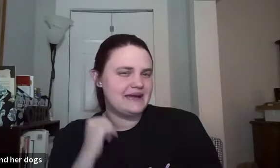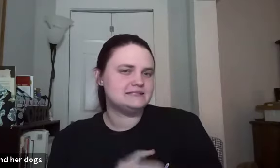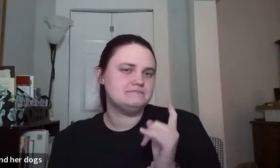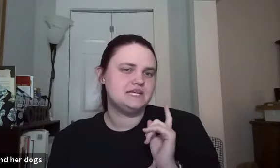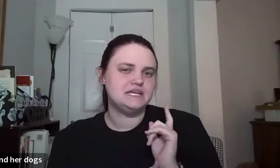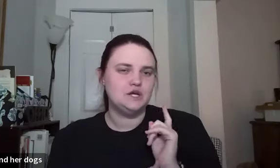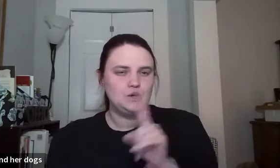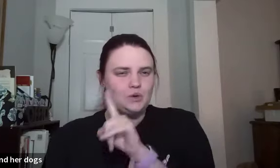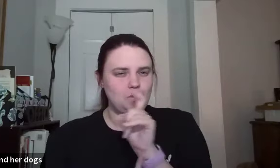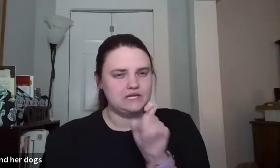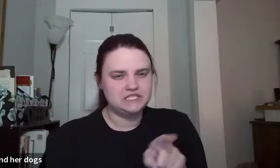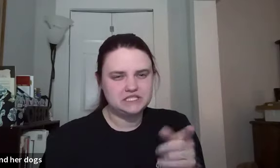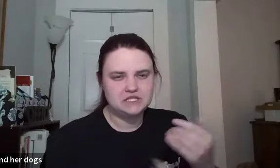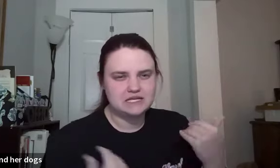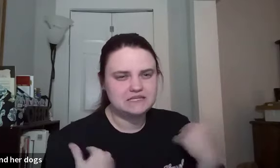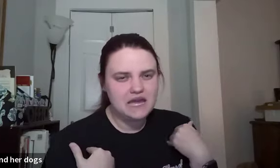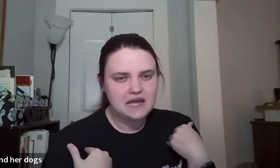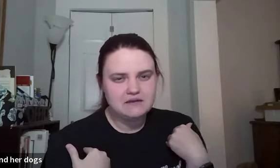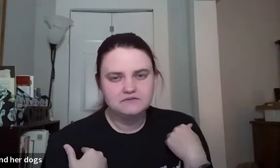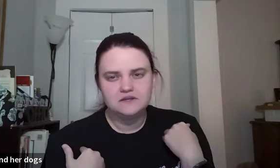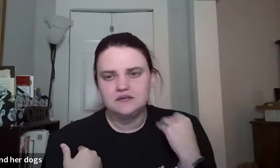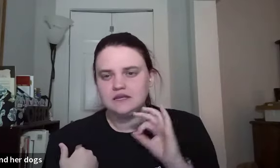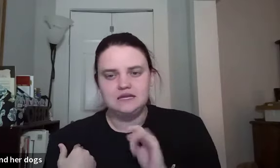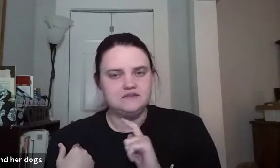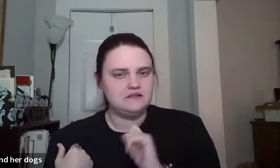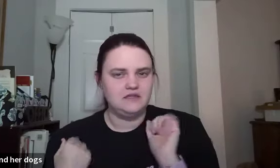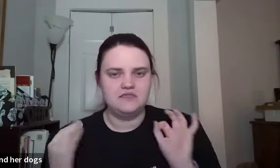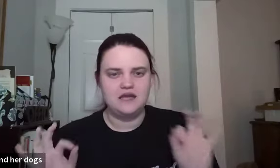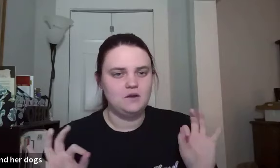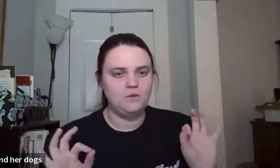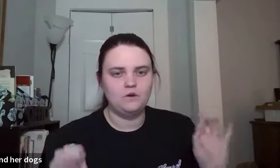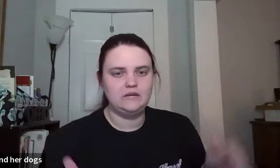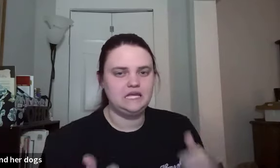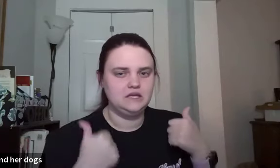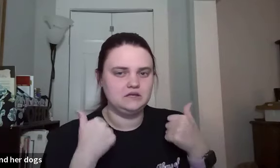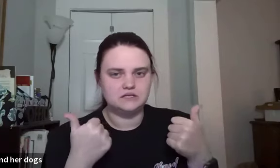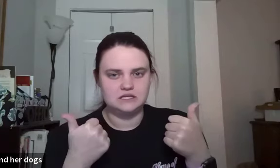last minute questions you guys have? Anything like that? Or are we good?